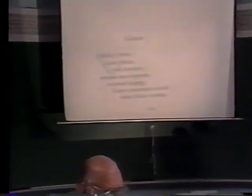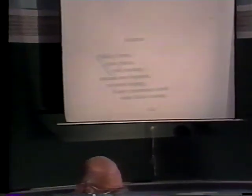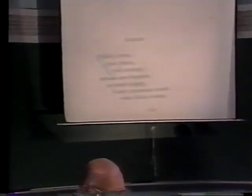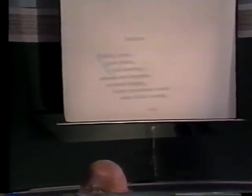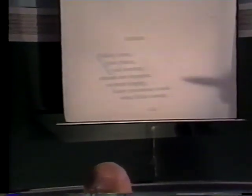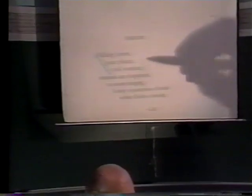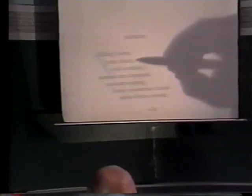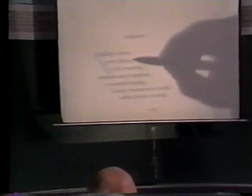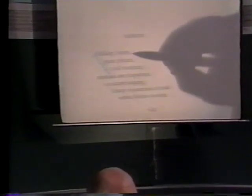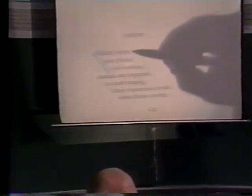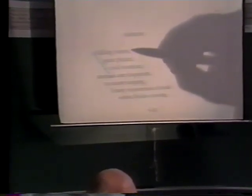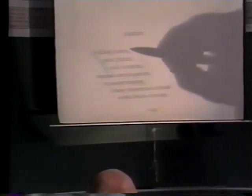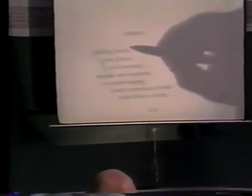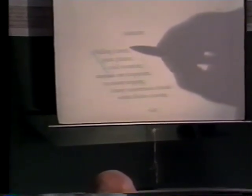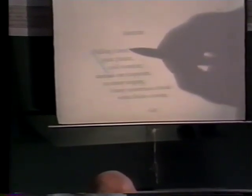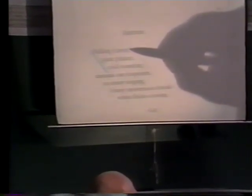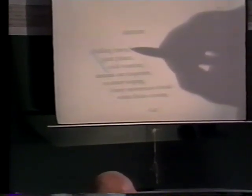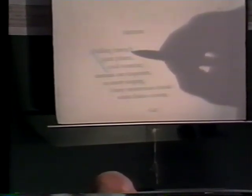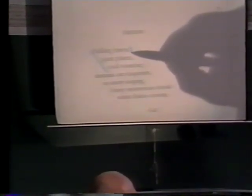Very interesting.